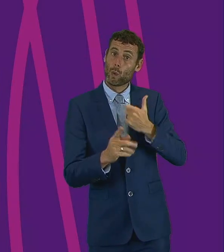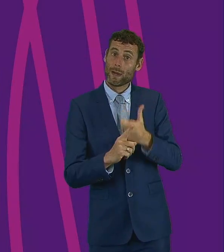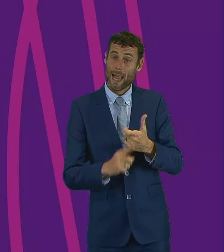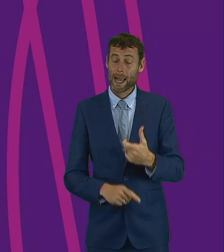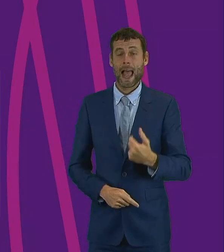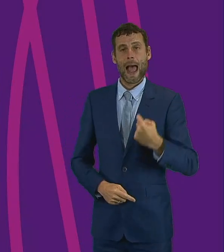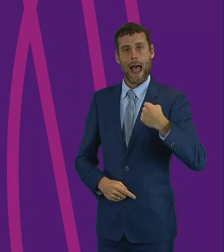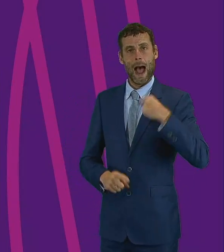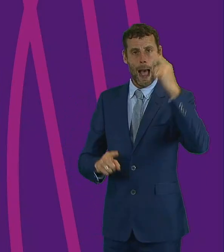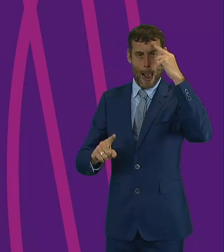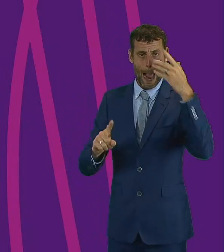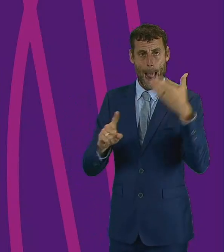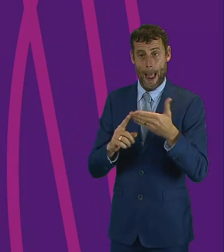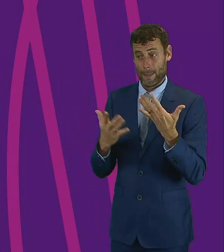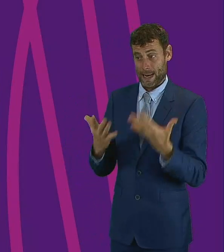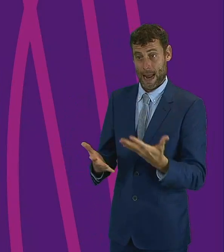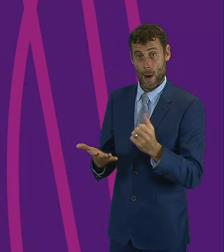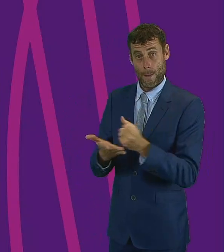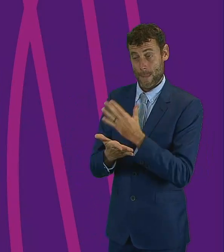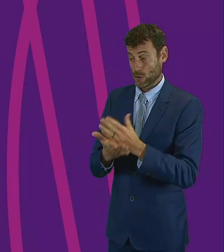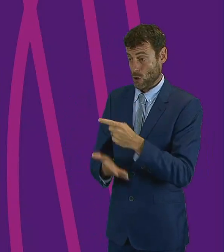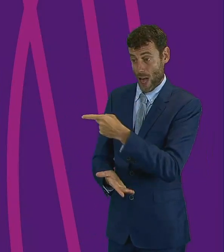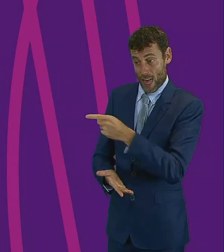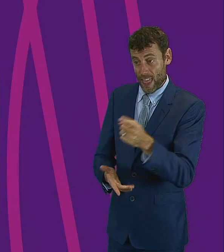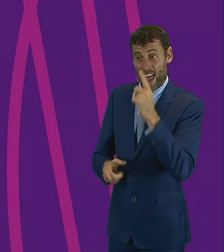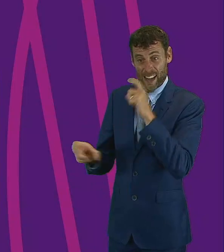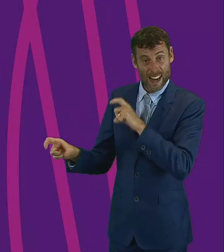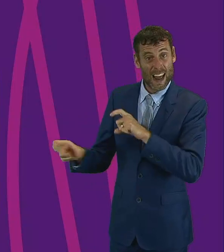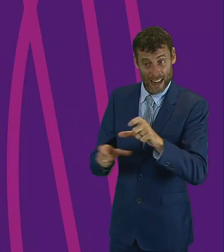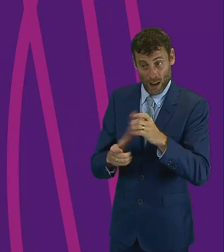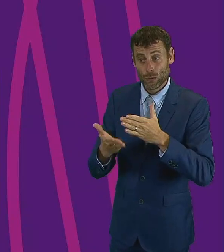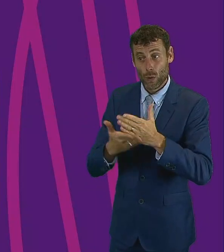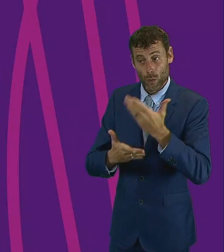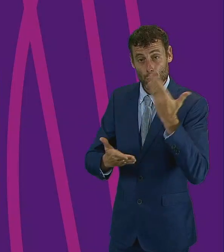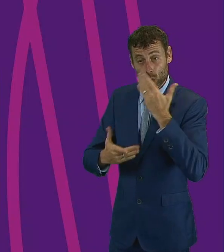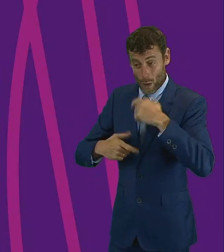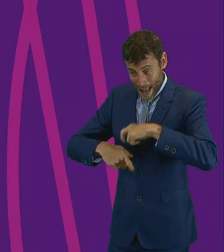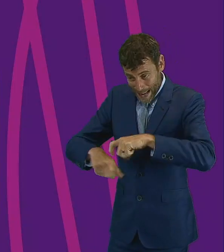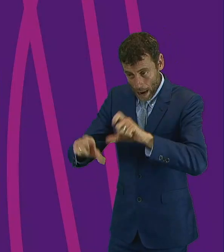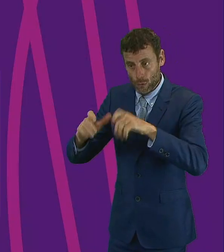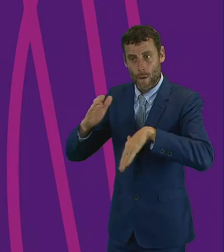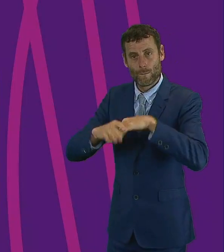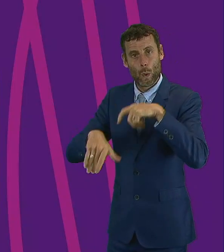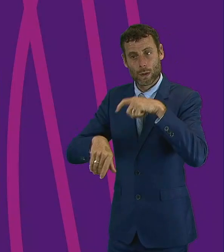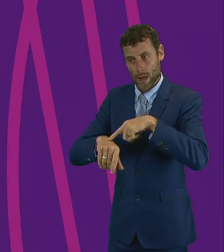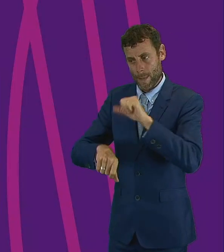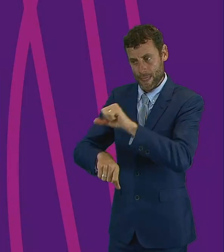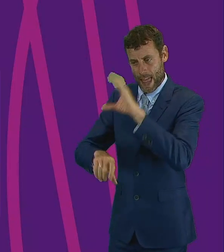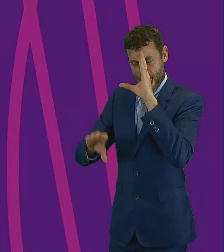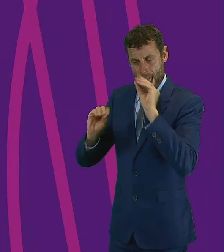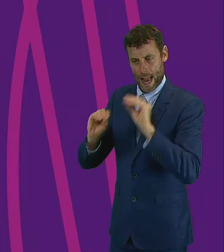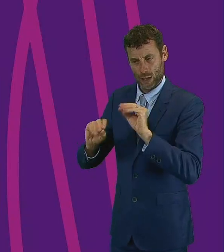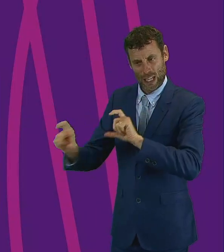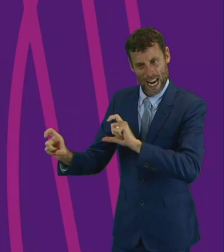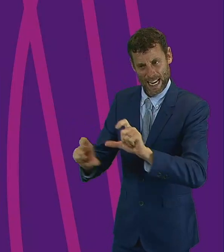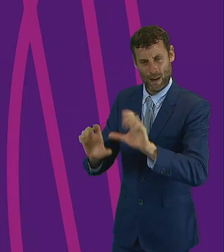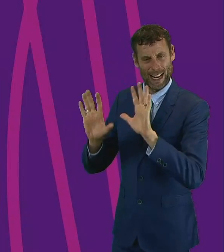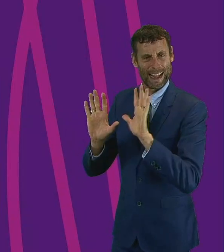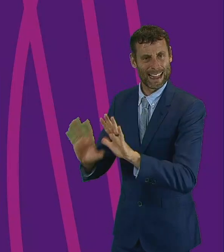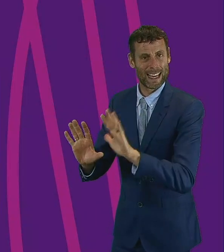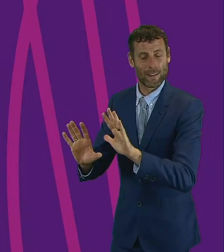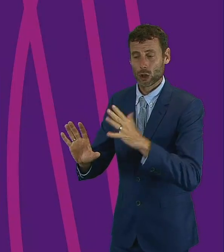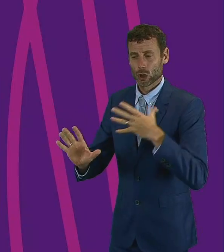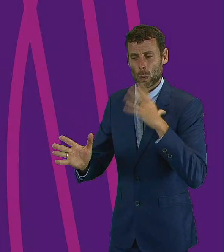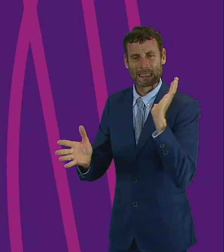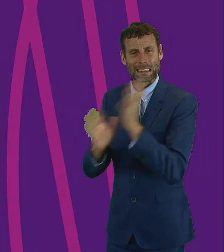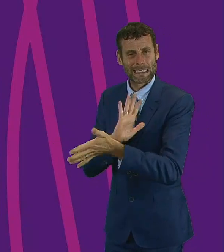now is to make sure they can stay at school full-time and that there is no further disruption to young people's education, which is why all of the advice